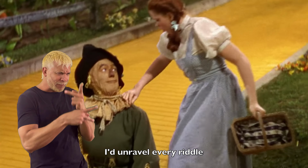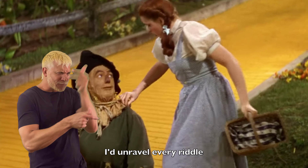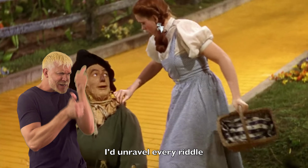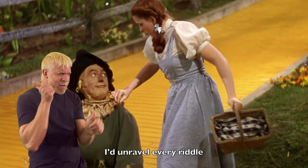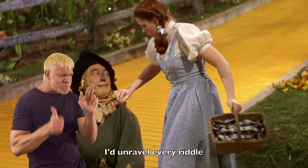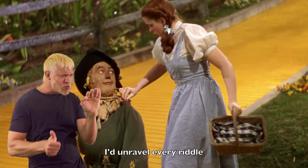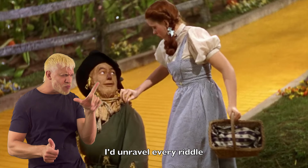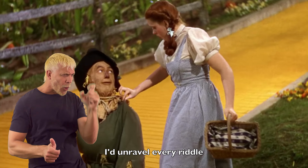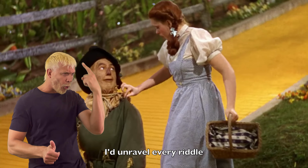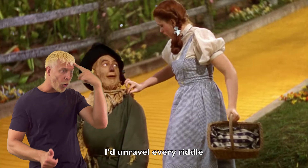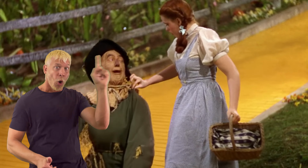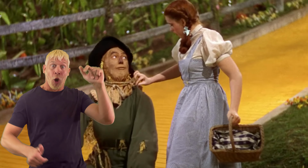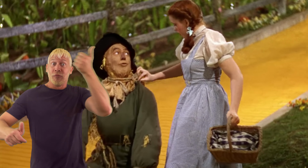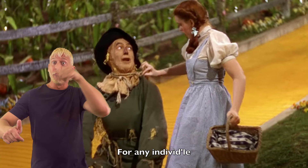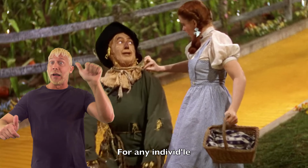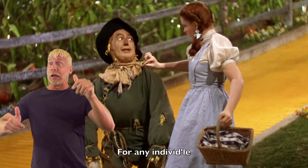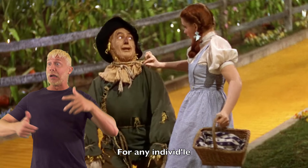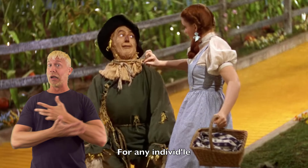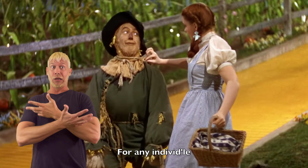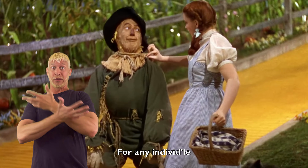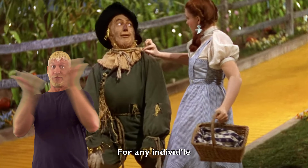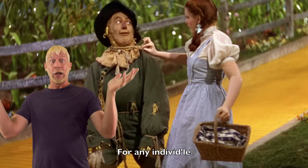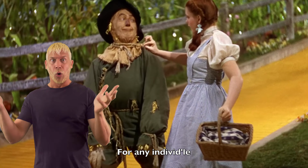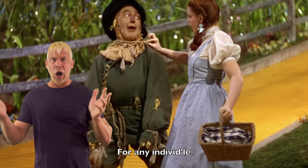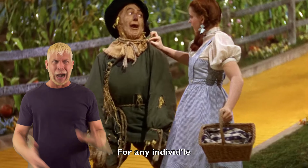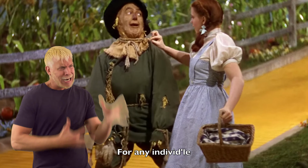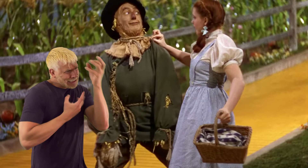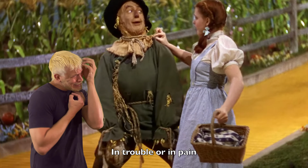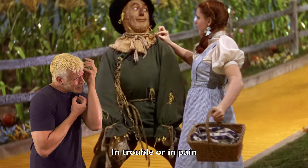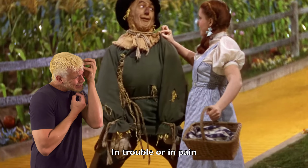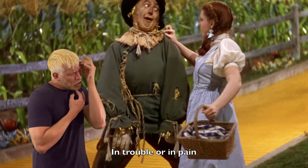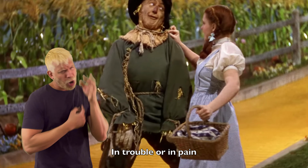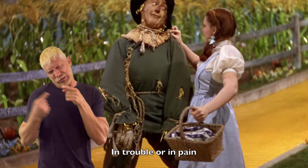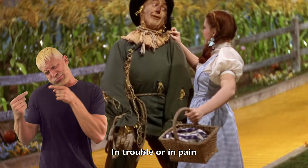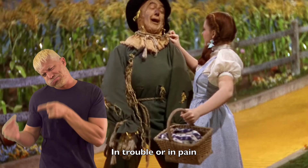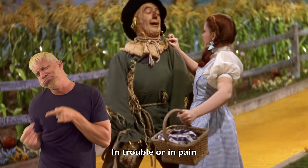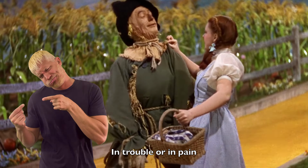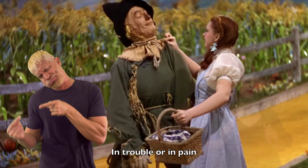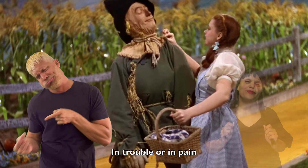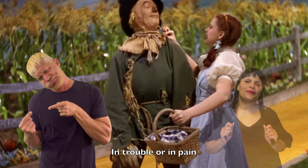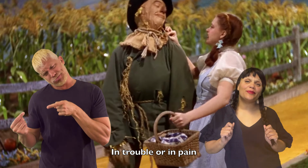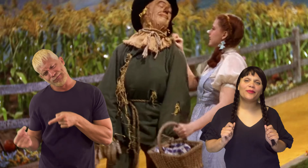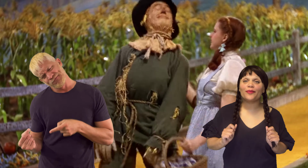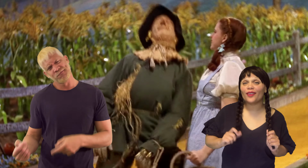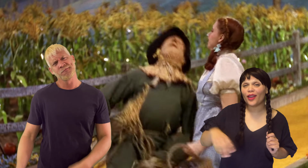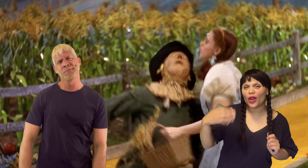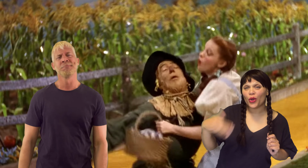I'd unravel every riddle for any individual in trouble or in pain.